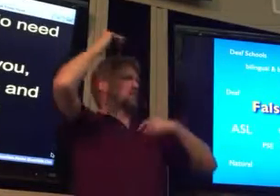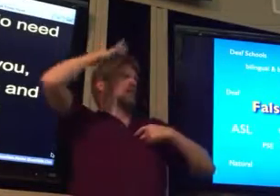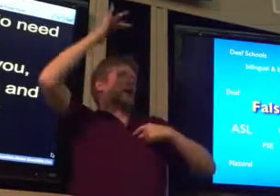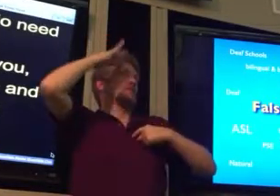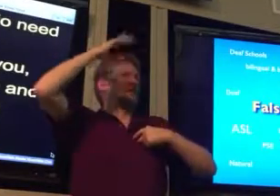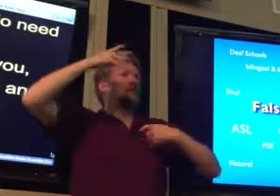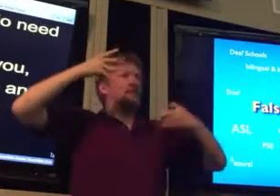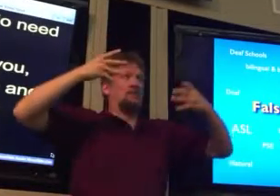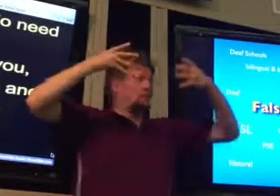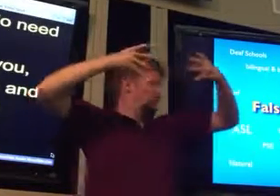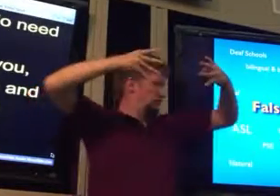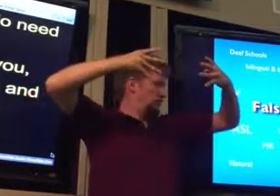are from that philosophy